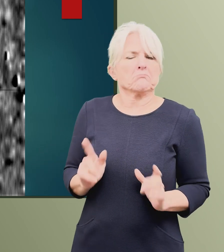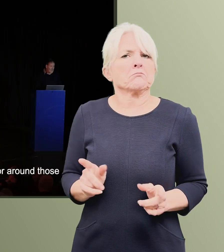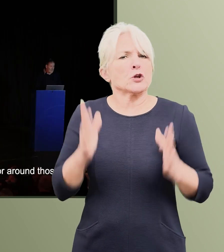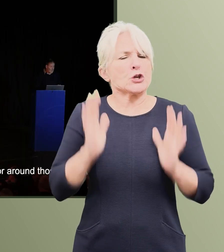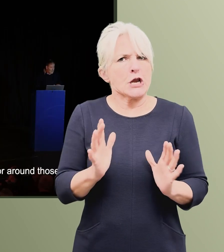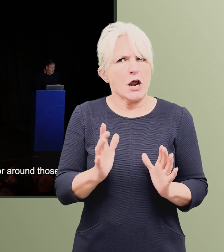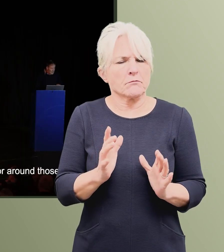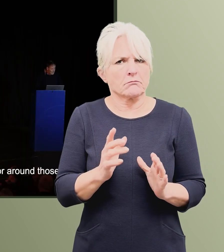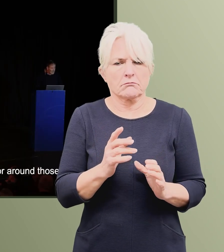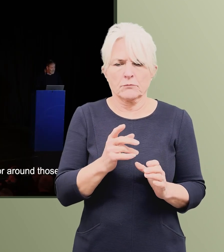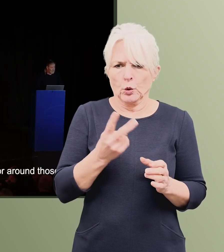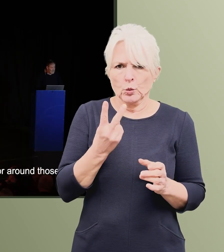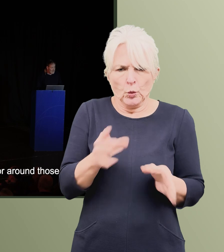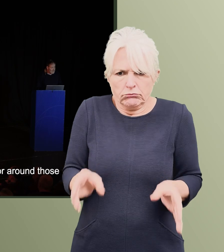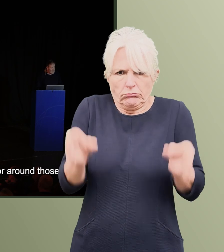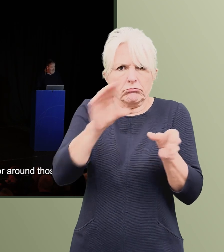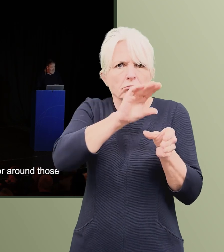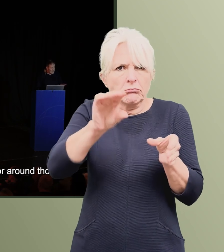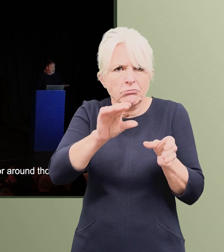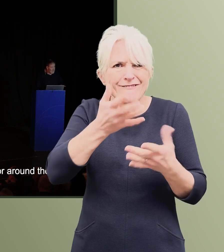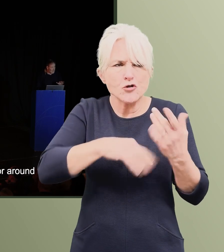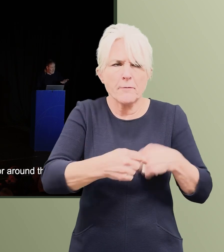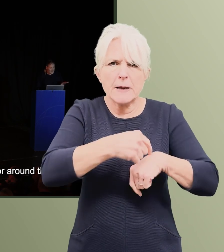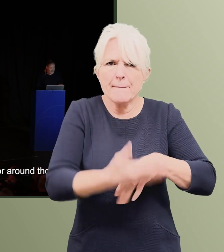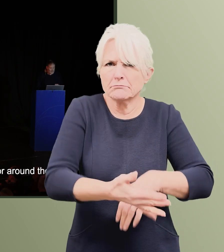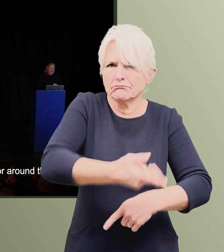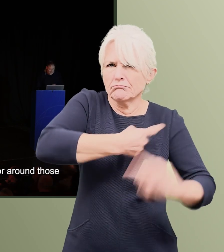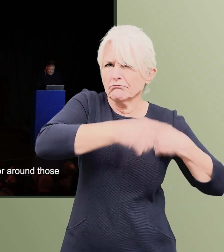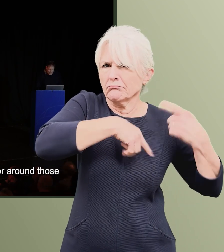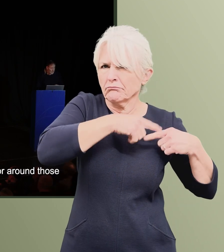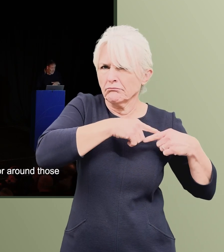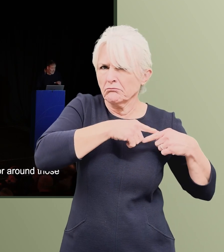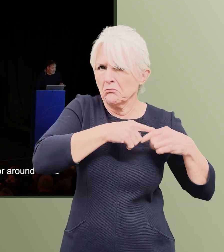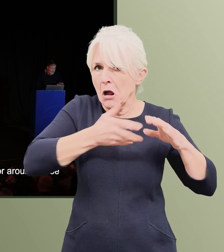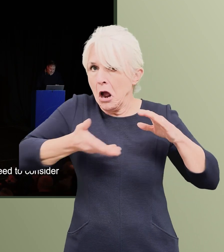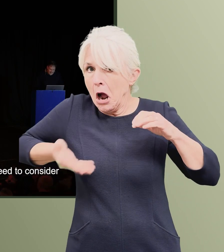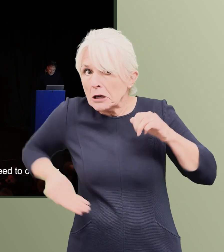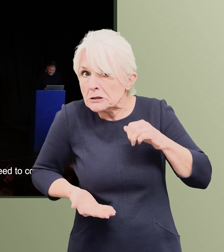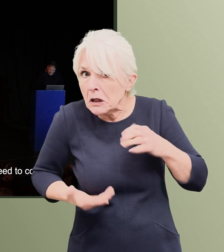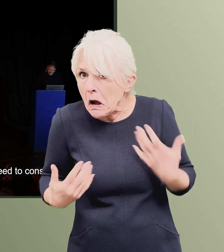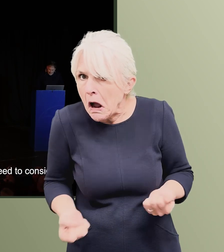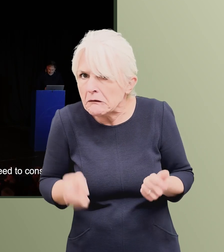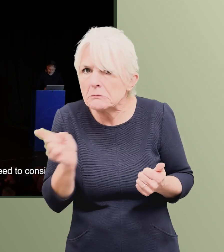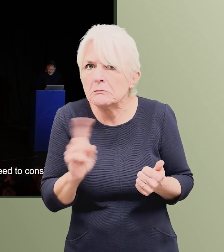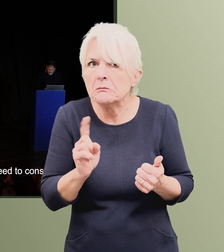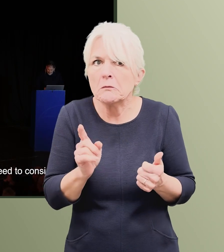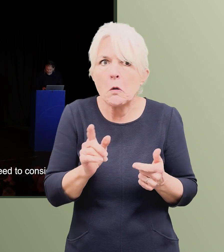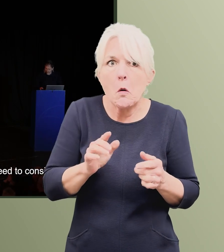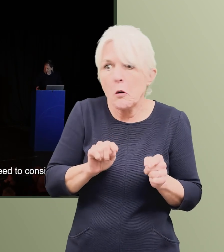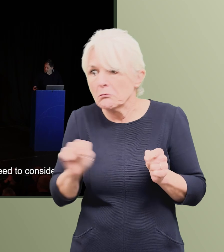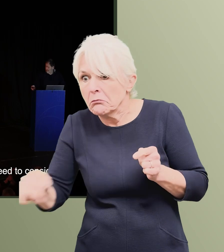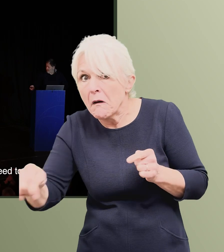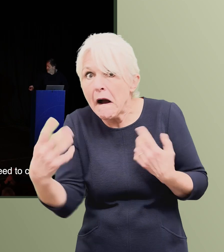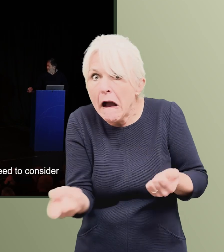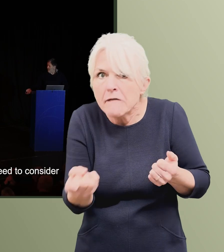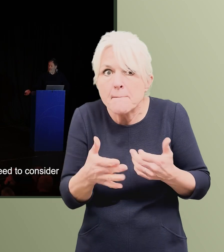monument that what could be lying underneath either side or around those monuments, or underneath it, in fact, in many respects. So just one